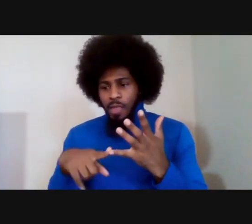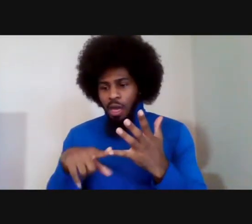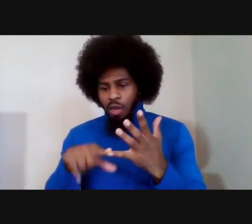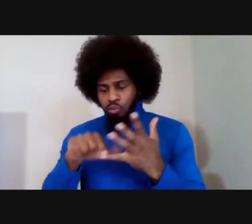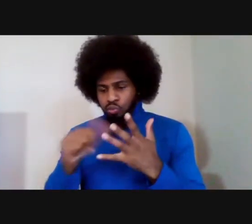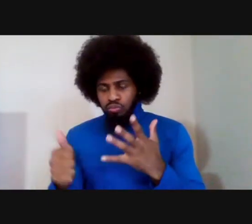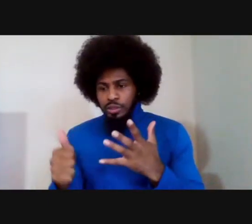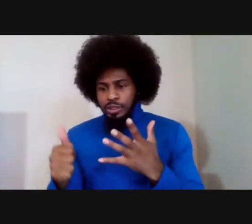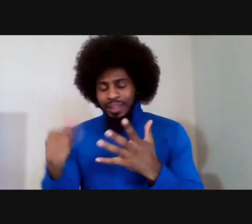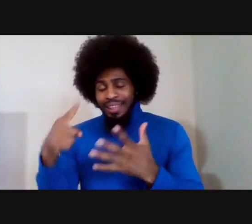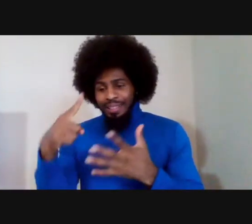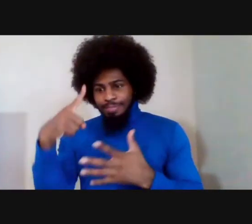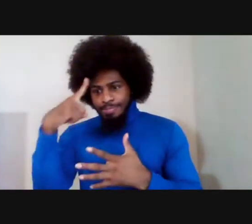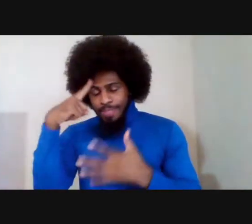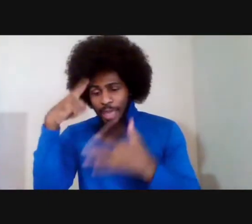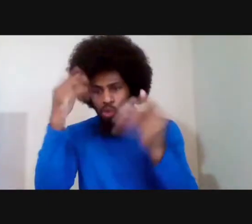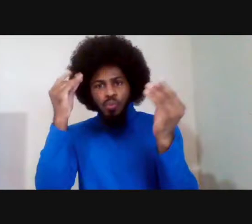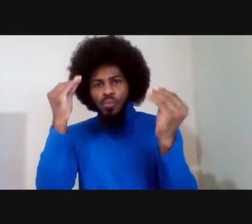scientist, mover, person.